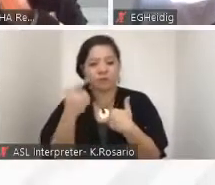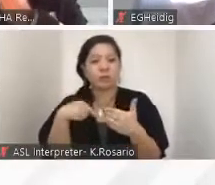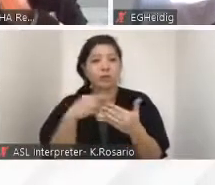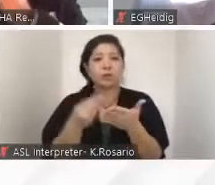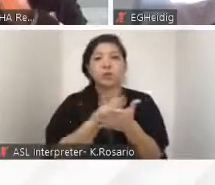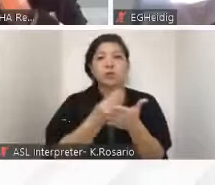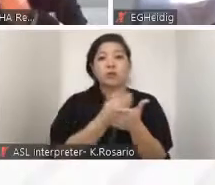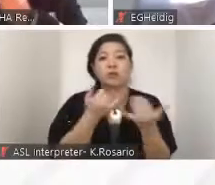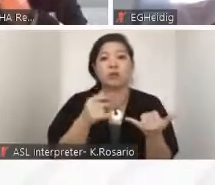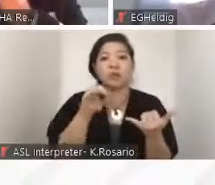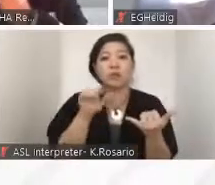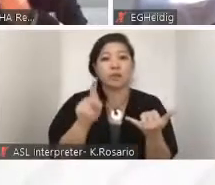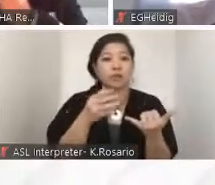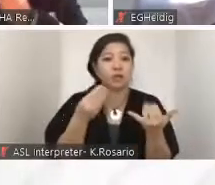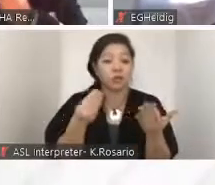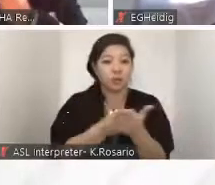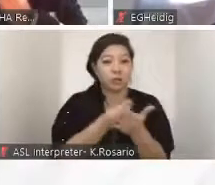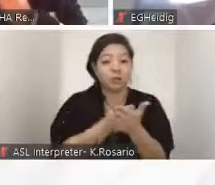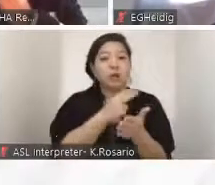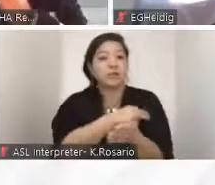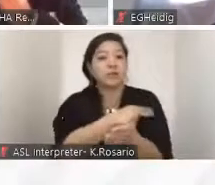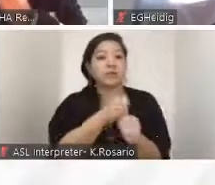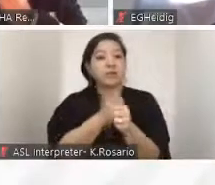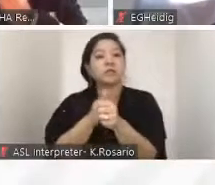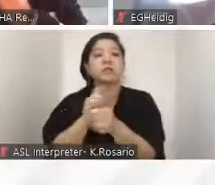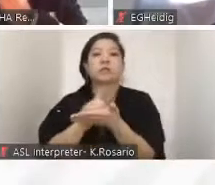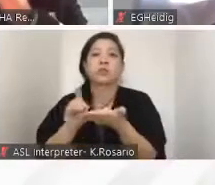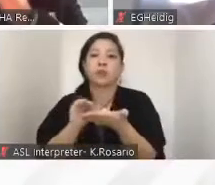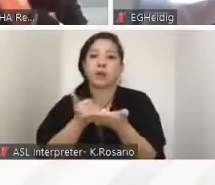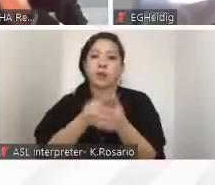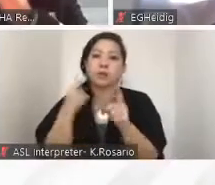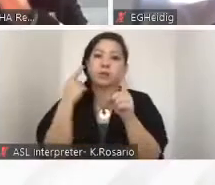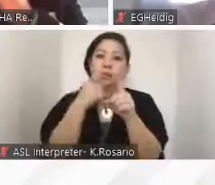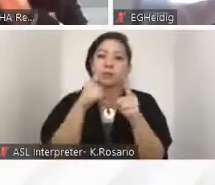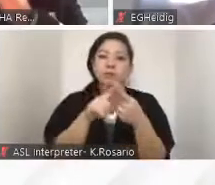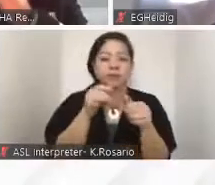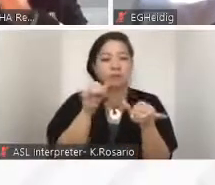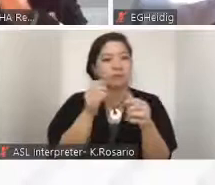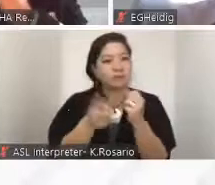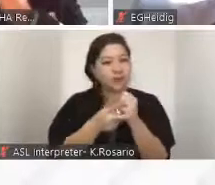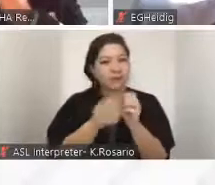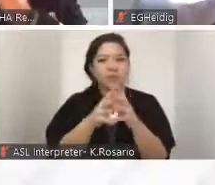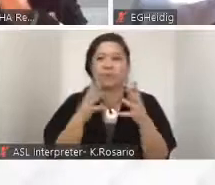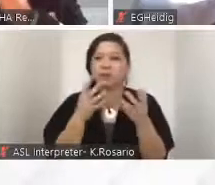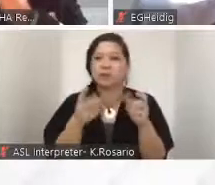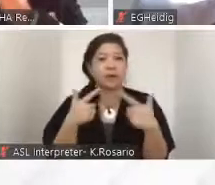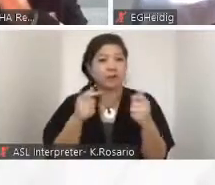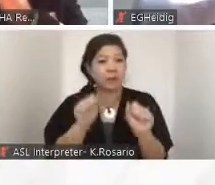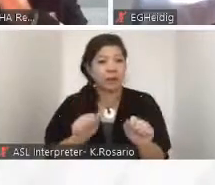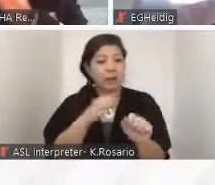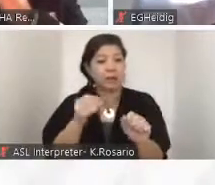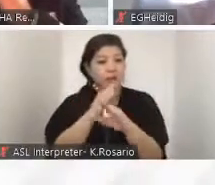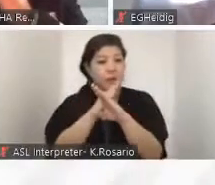of hospitalization each week. Our sole mission was to save as many lives as possible and to prevent